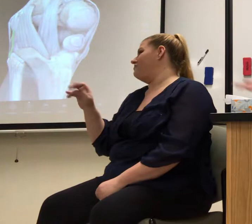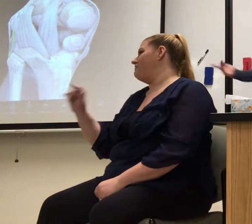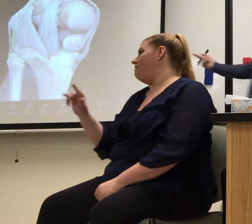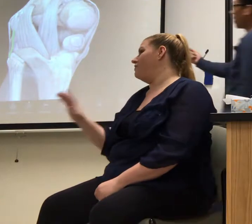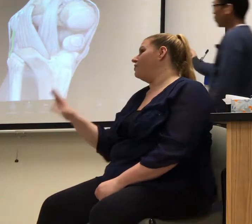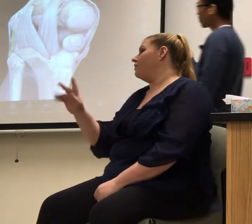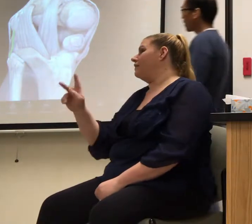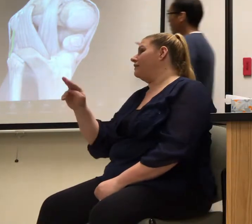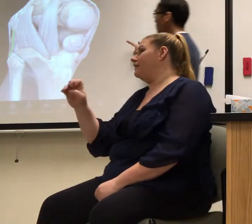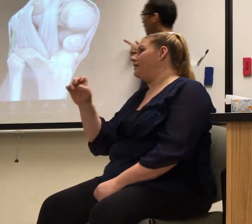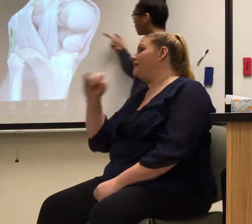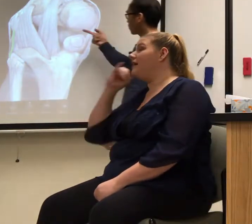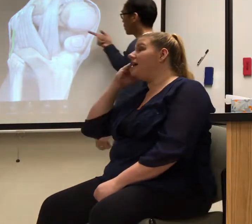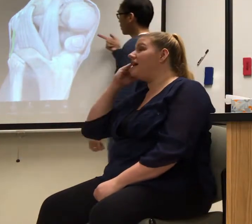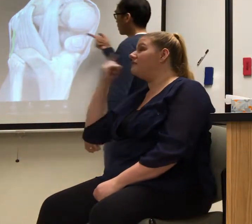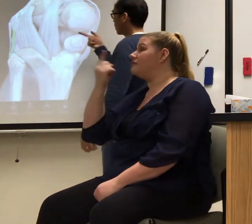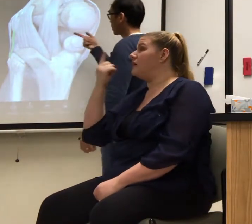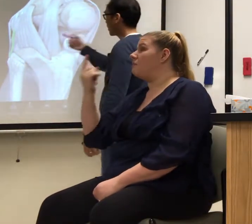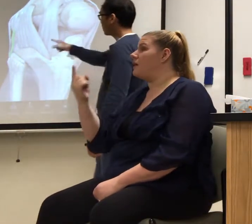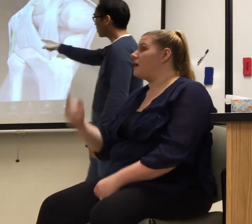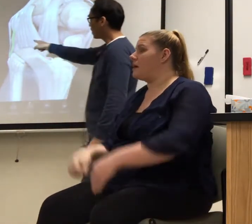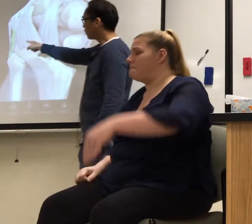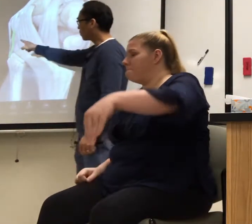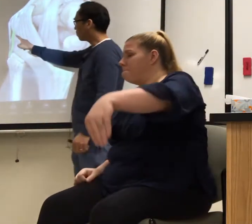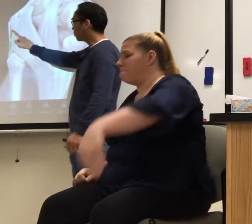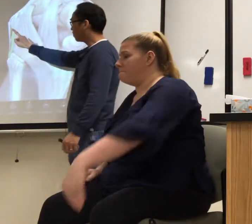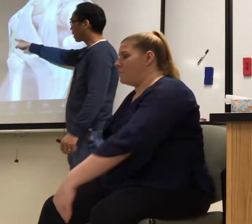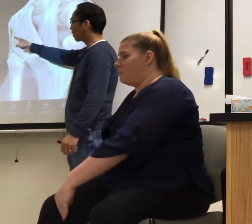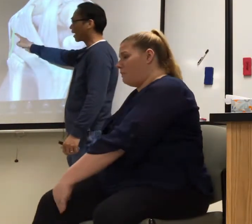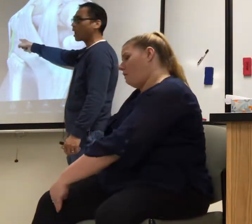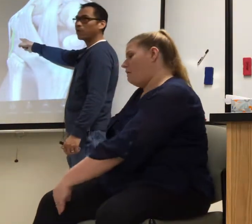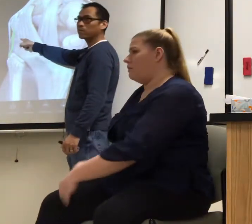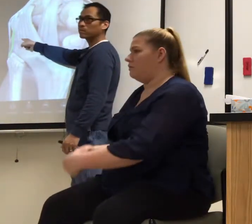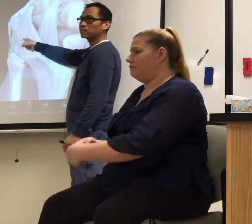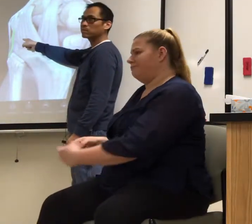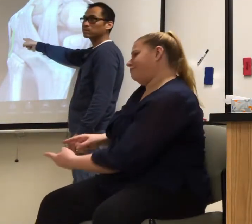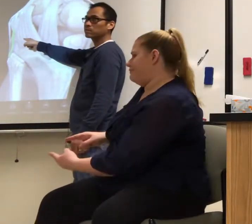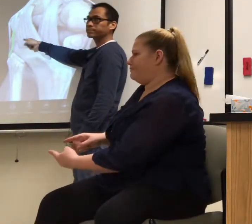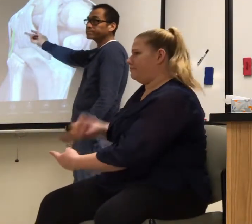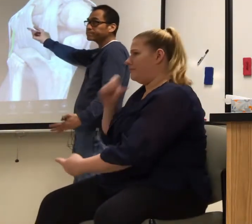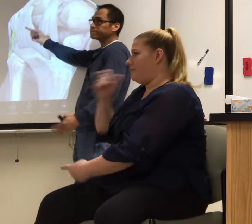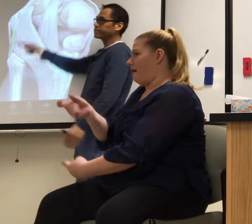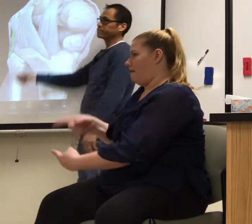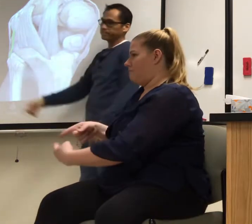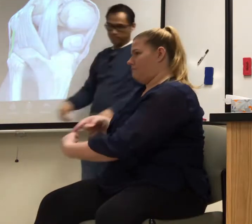if you receive a blow from the inside of your knee, it keeps the knee from buckling out.